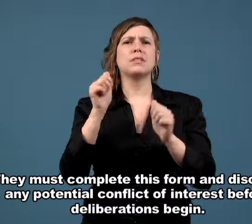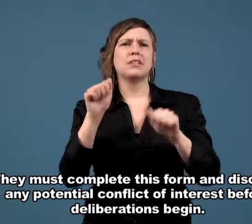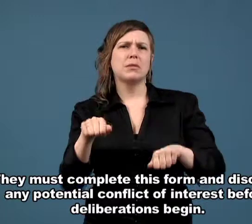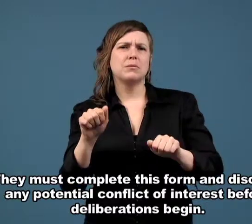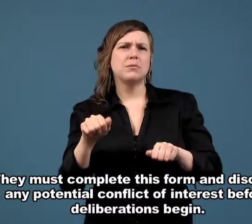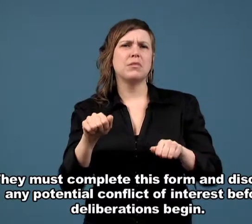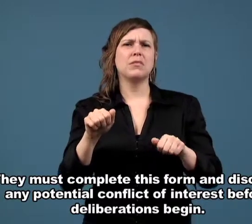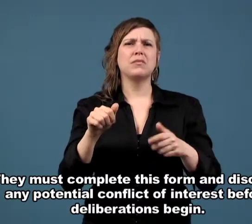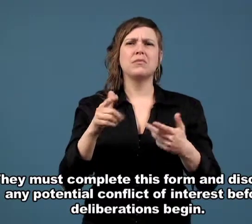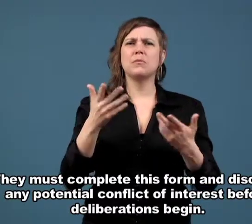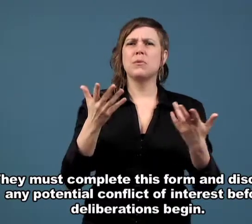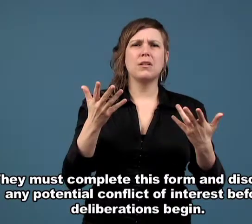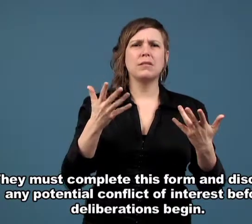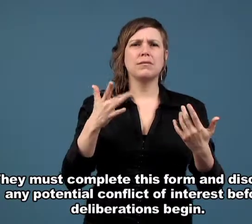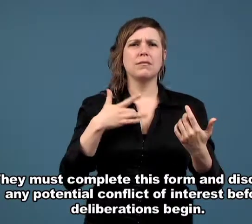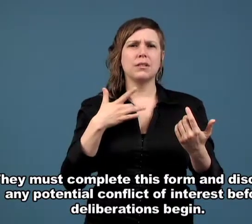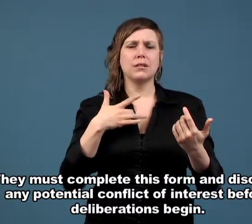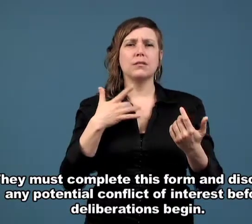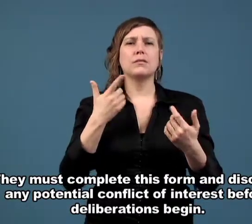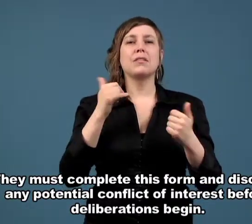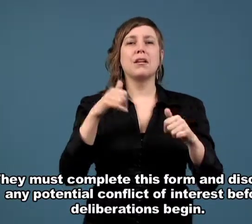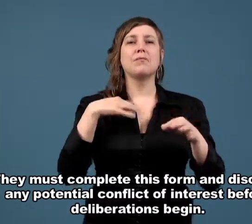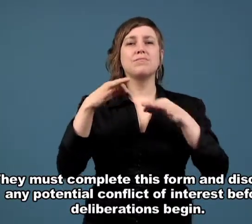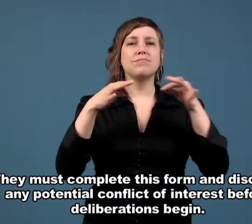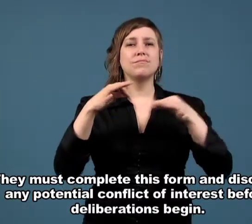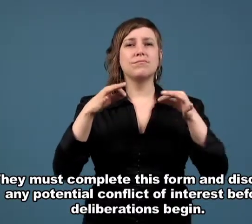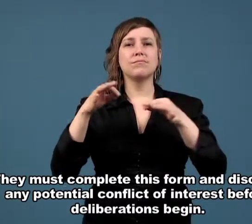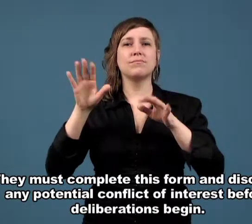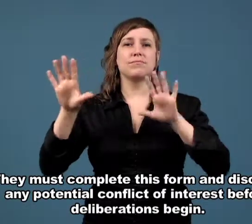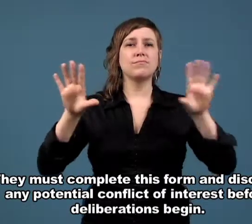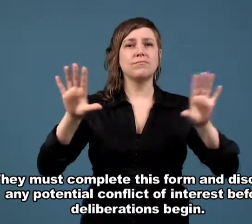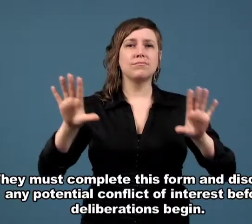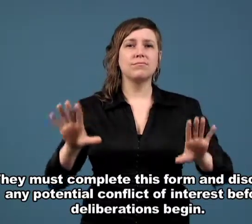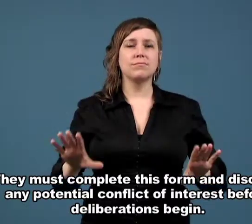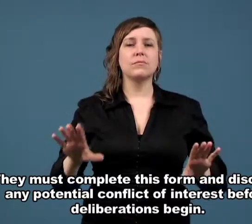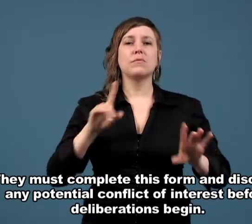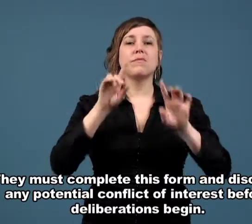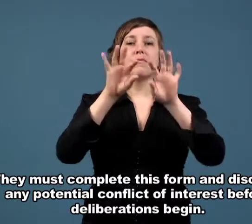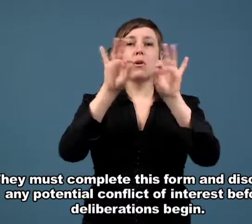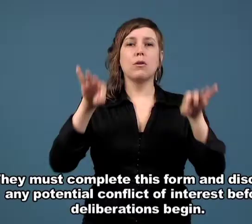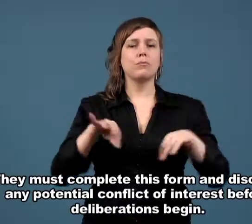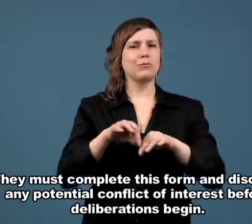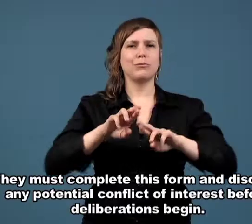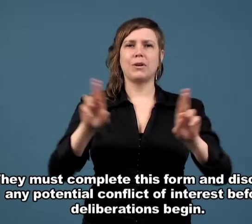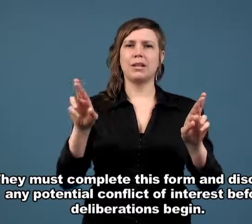form and disclose any potential conflict of interest before deliberations begin.